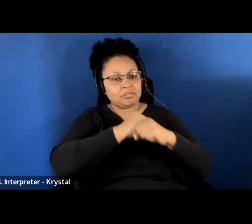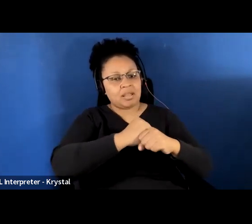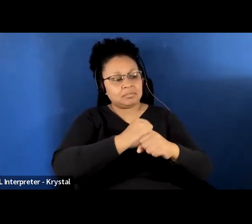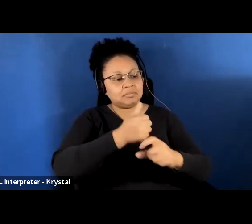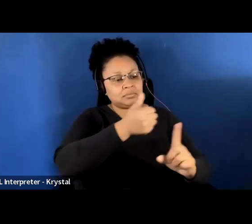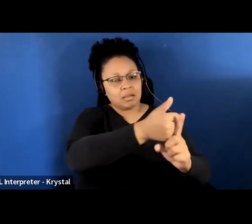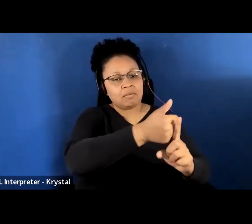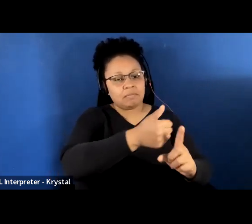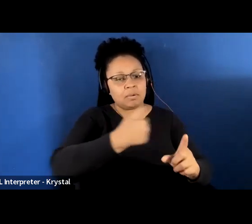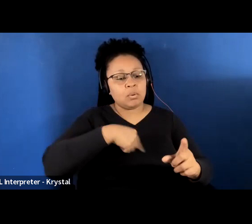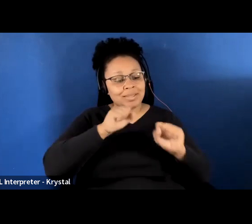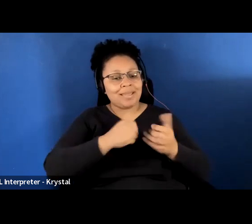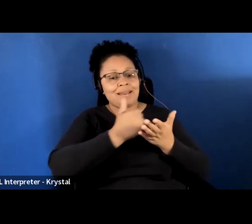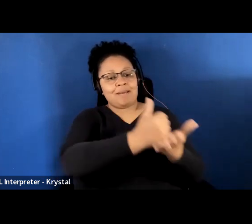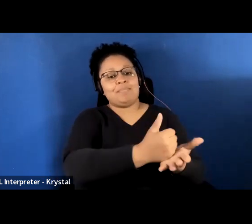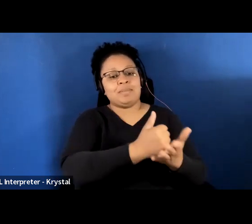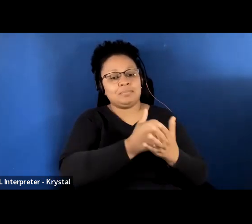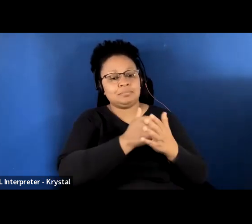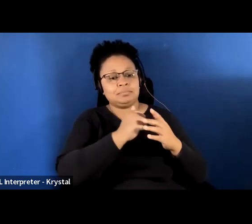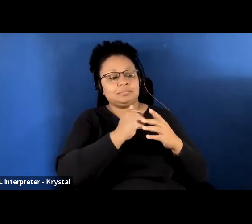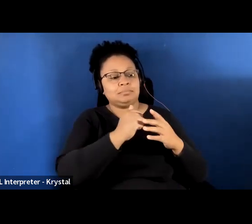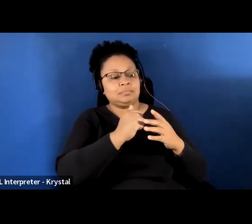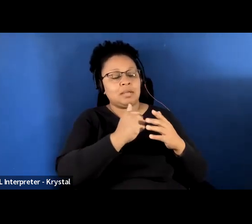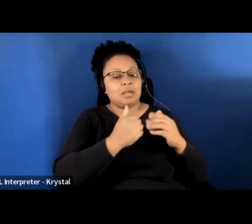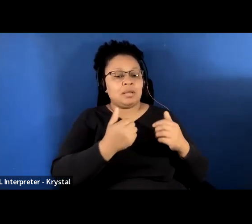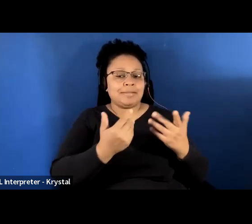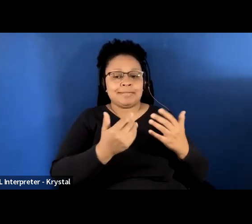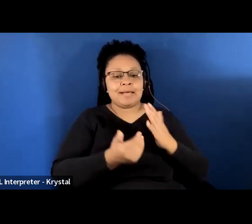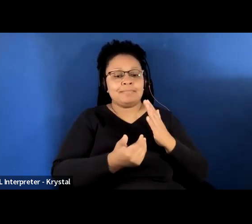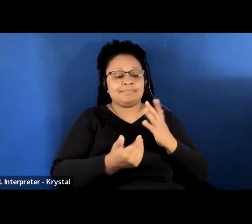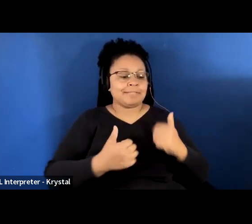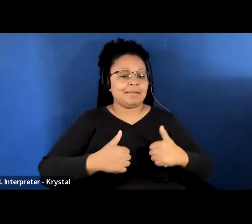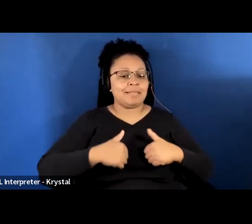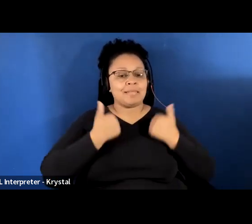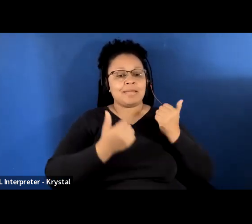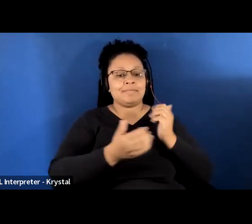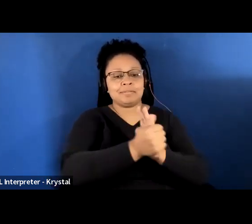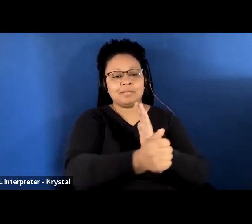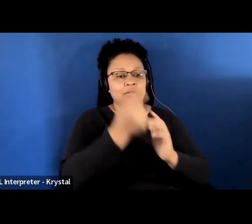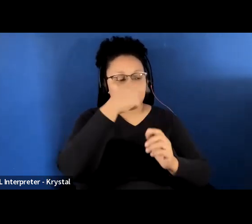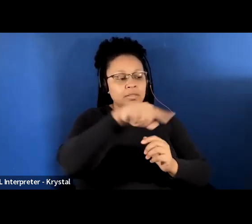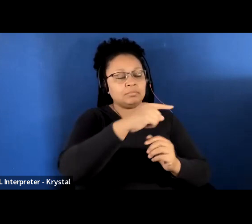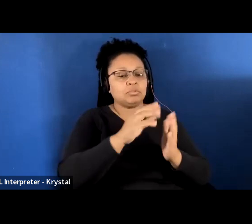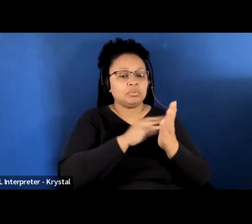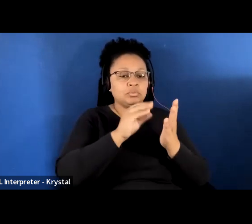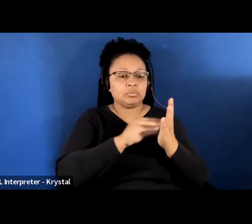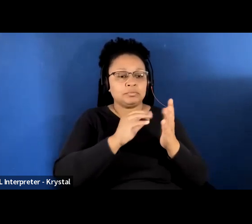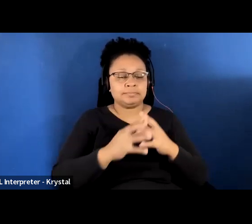them with that as a life skill to learn if we look at that.